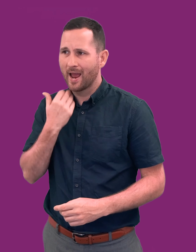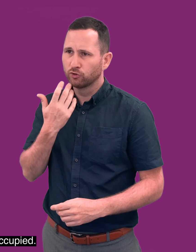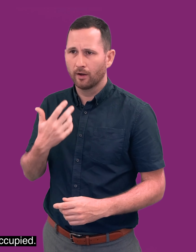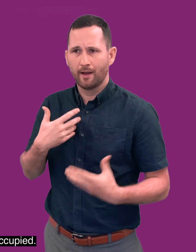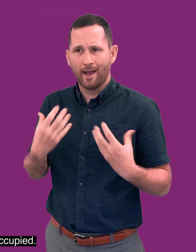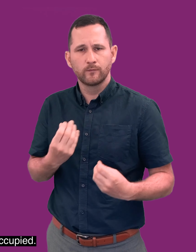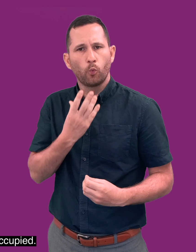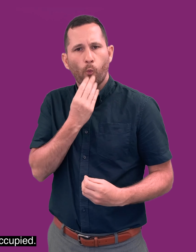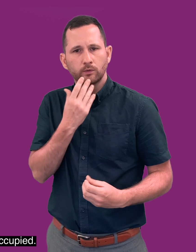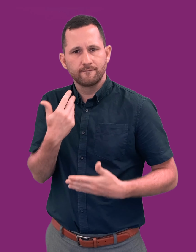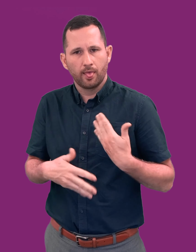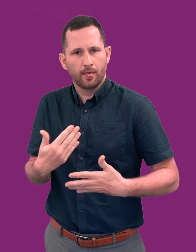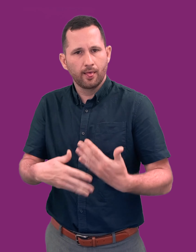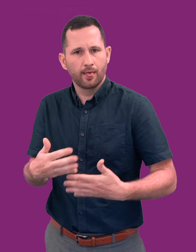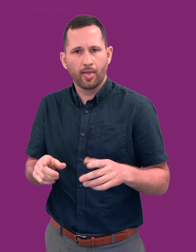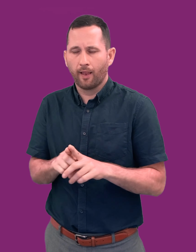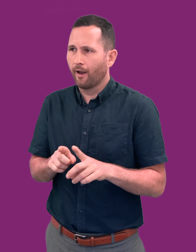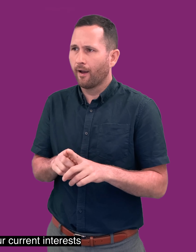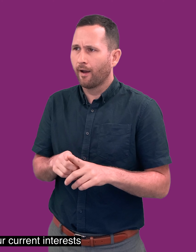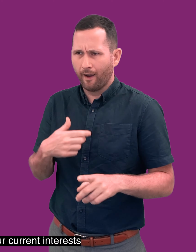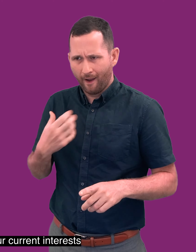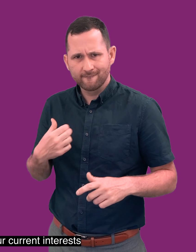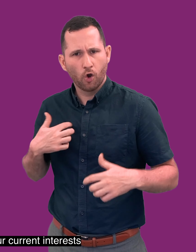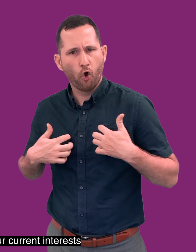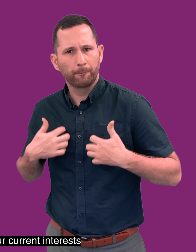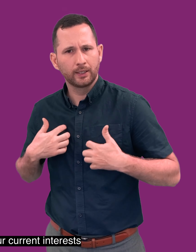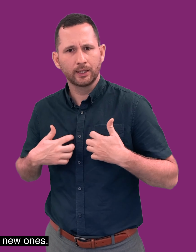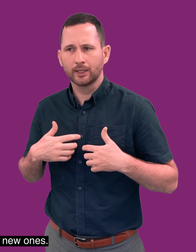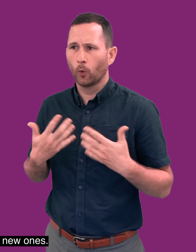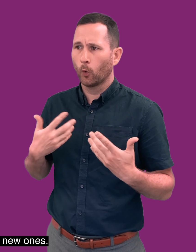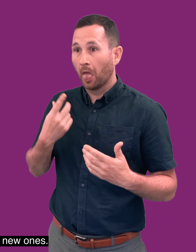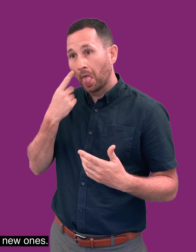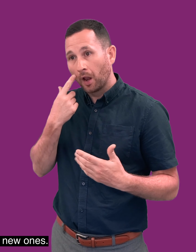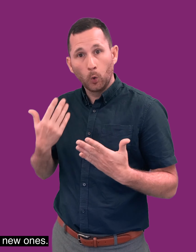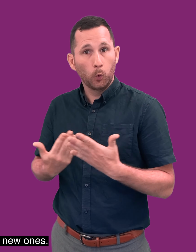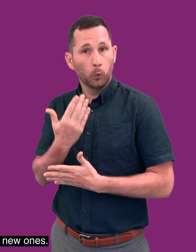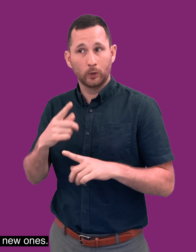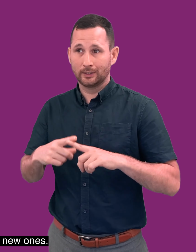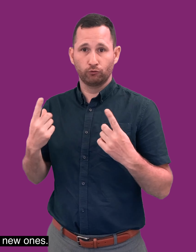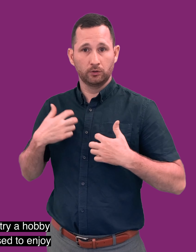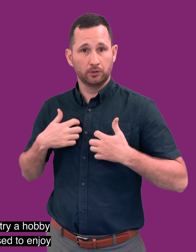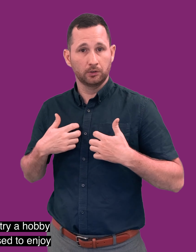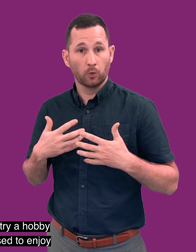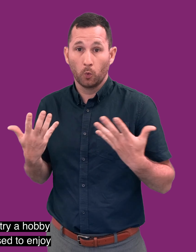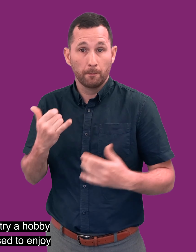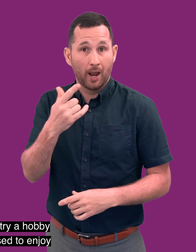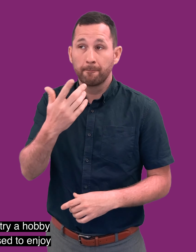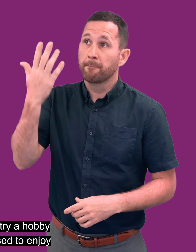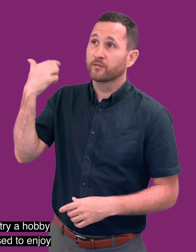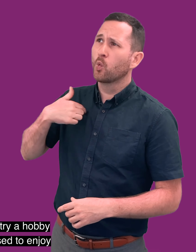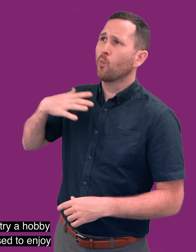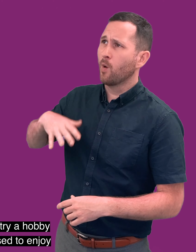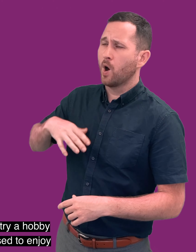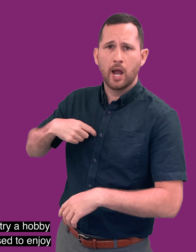Keep occupied. Continue with your current interests or explore new ones. You could try a hobby that you used